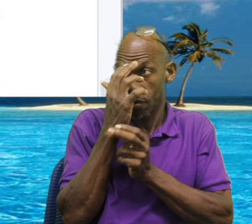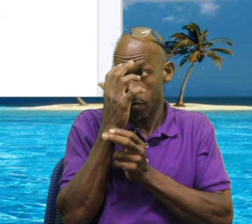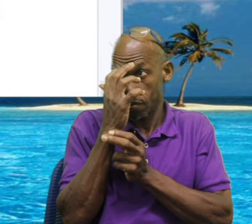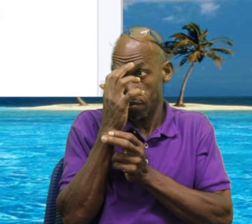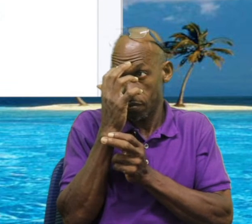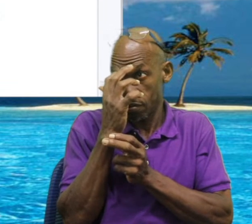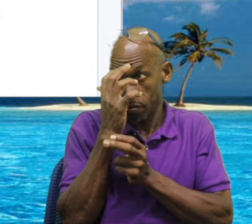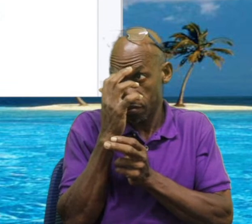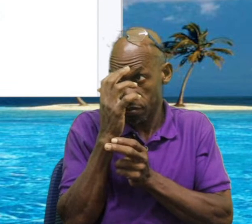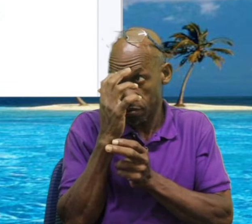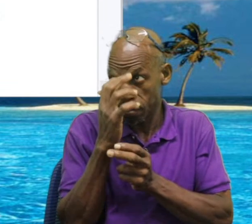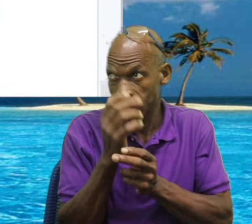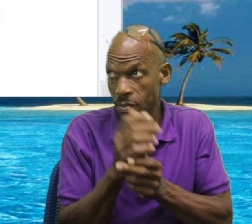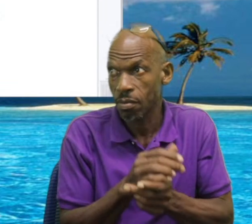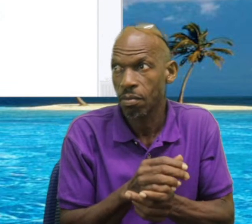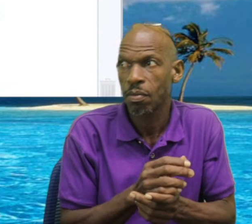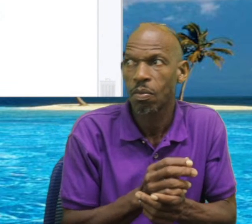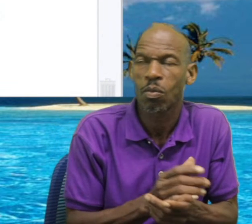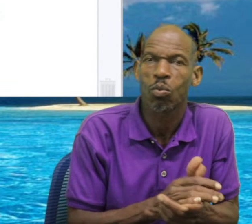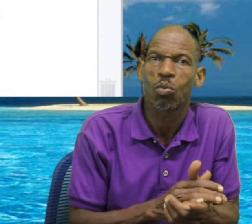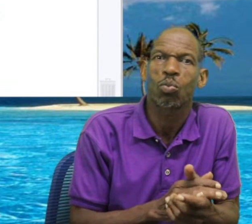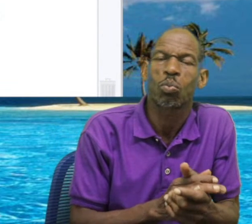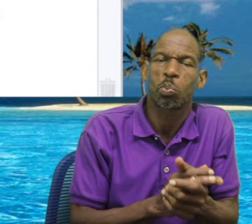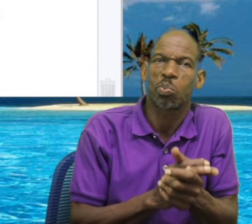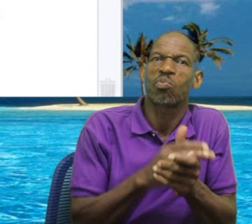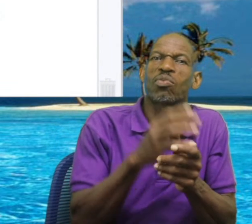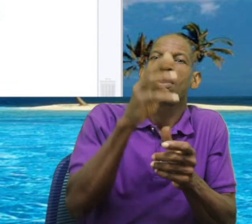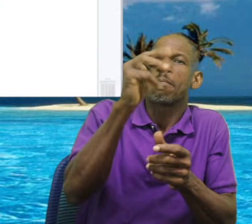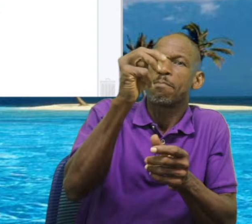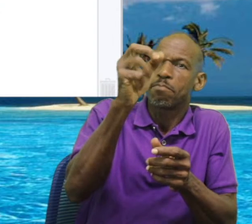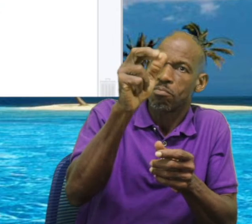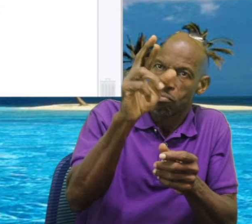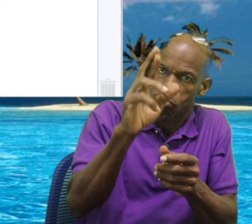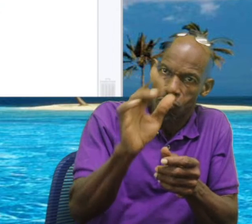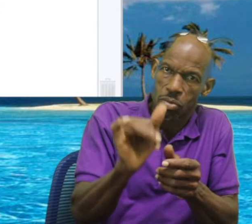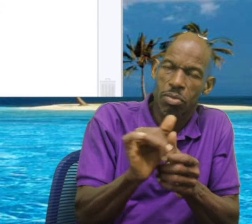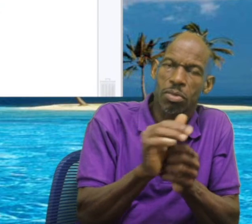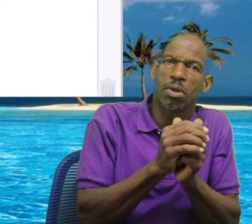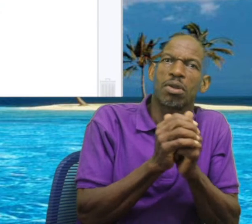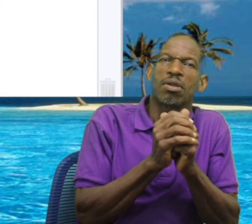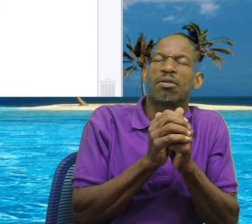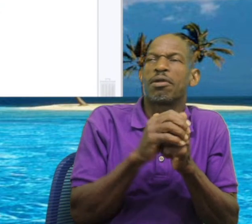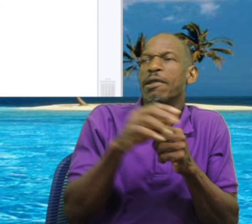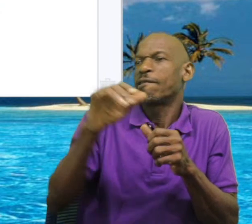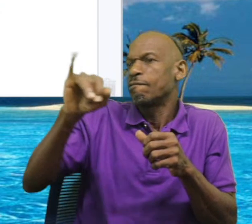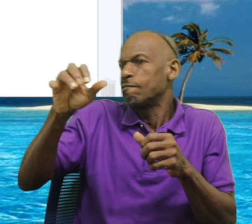words. Mary, Jane. Both of them are nouns.